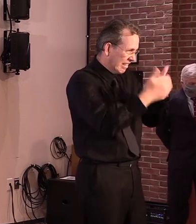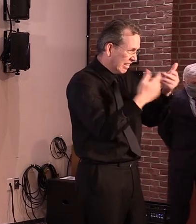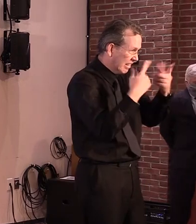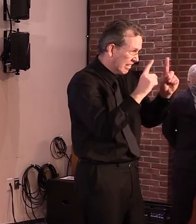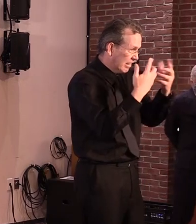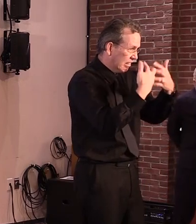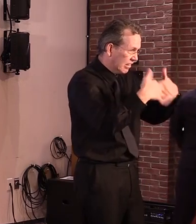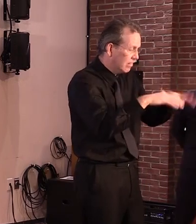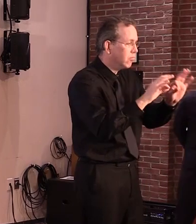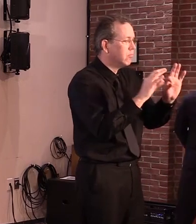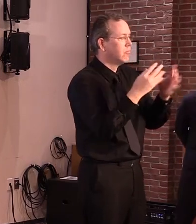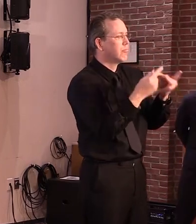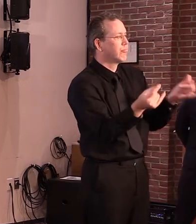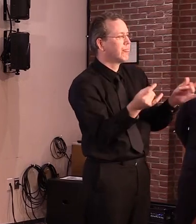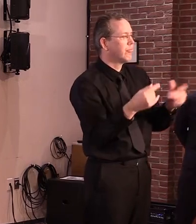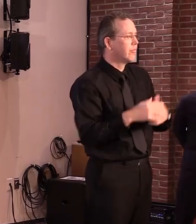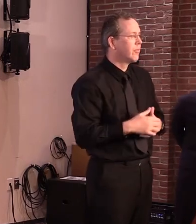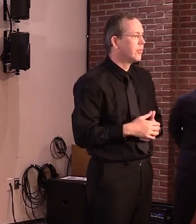a representative